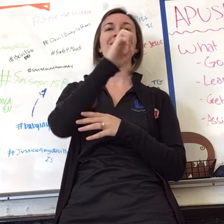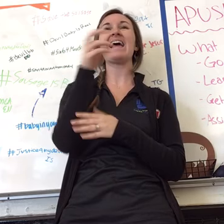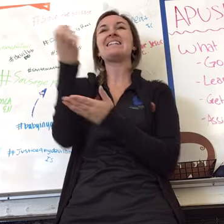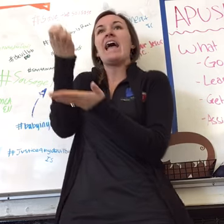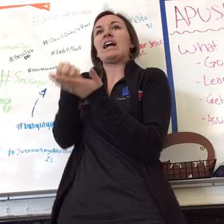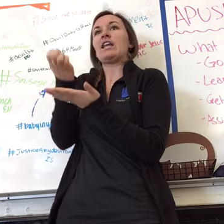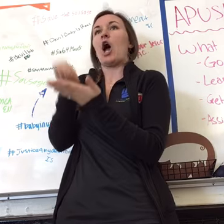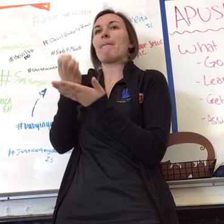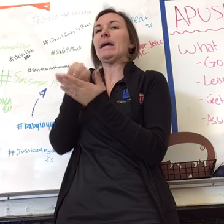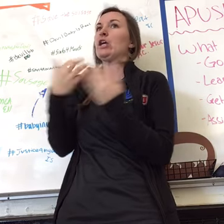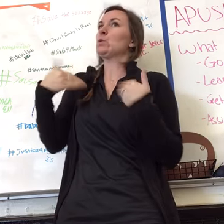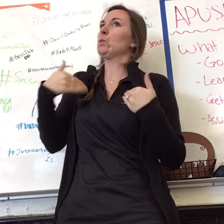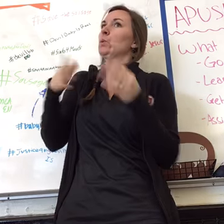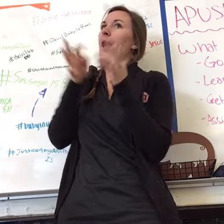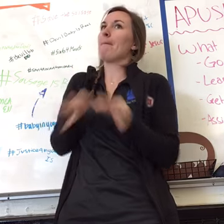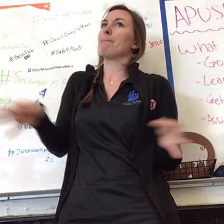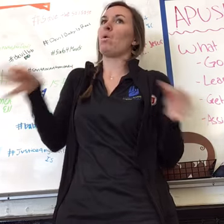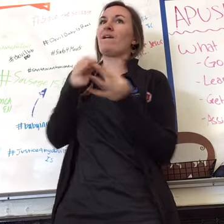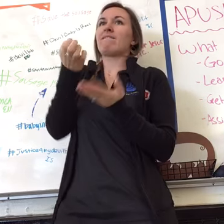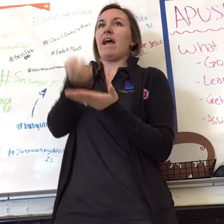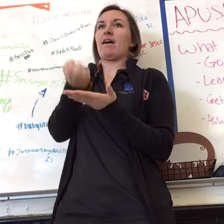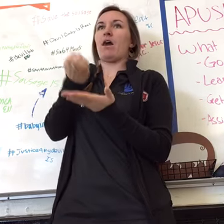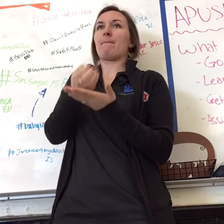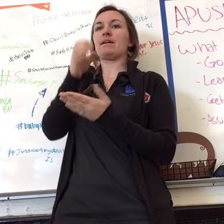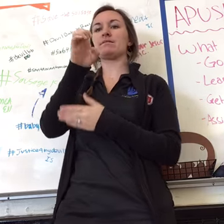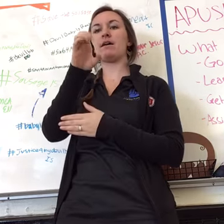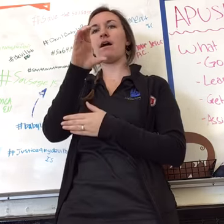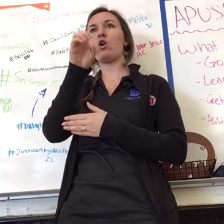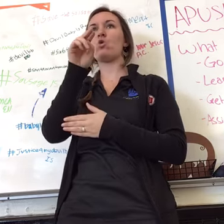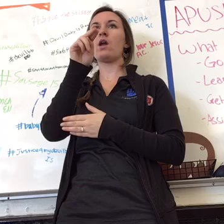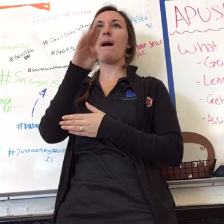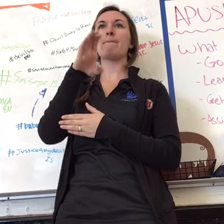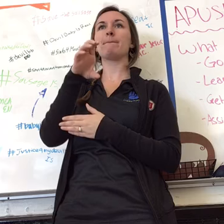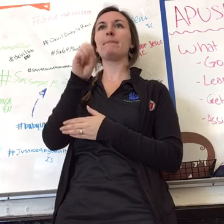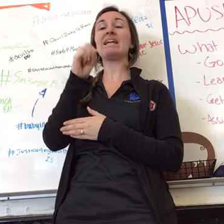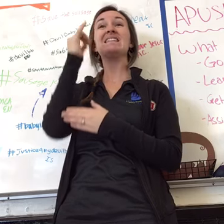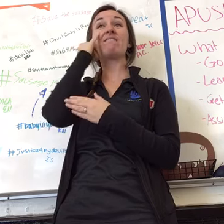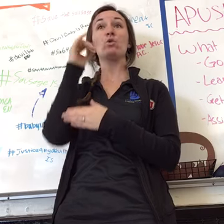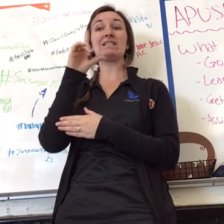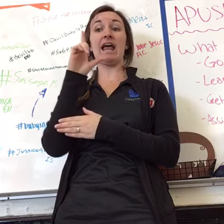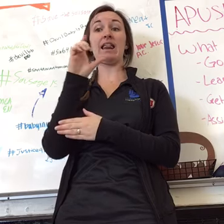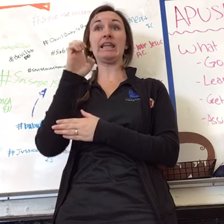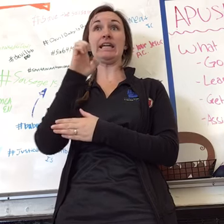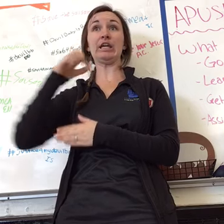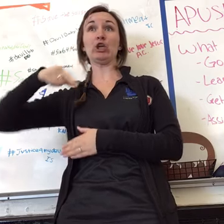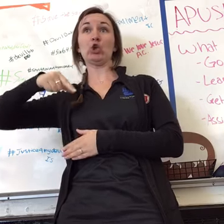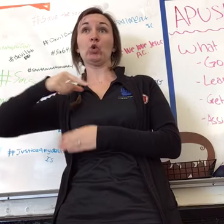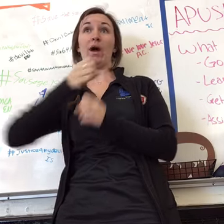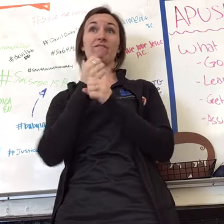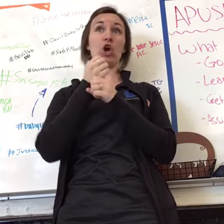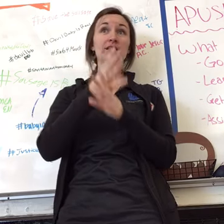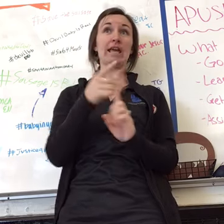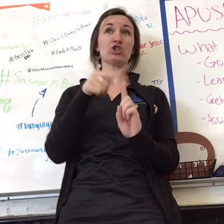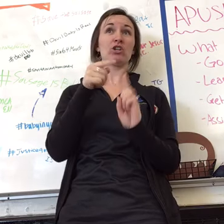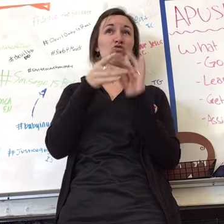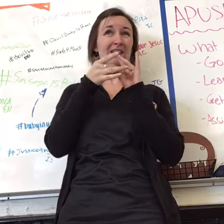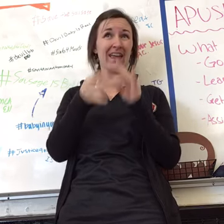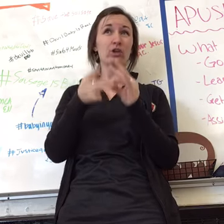economics. That's really the key one. If they were to do an LEQ on a causation, it would be economics. Think about it from the British side.